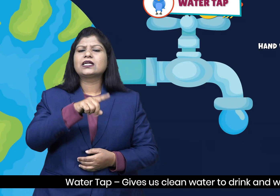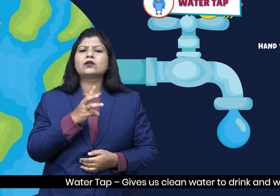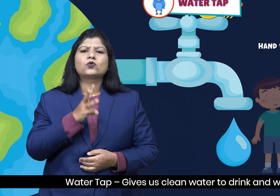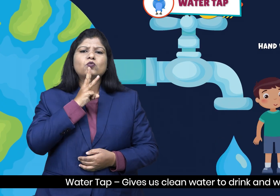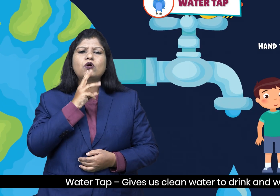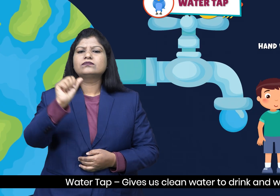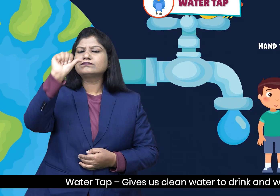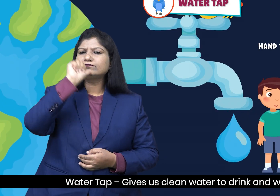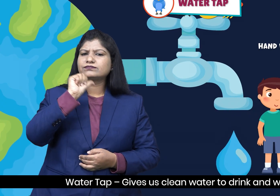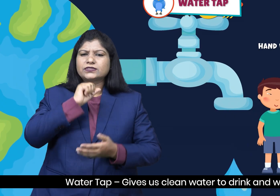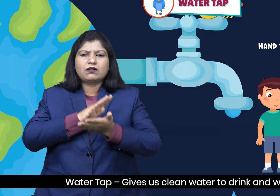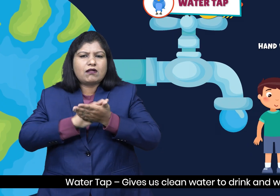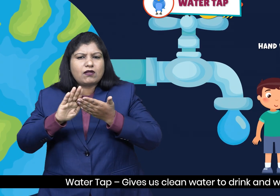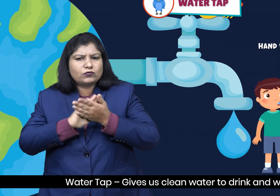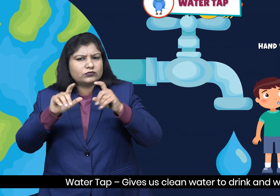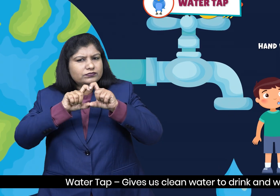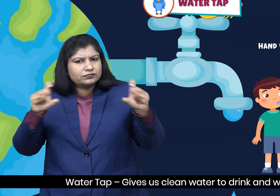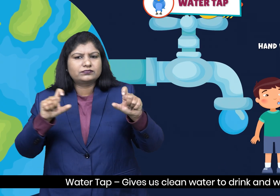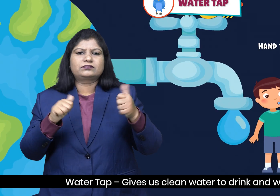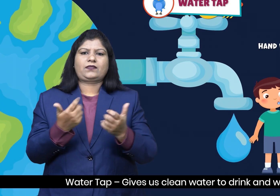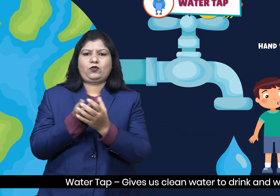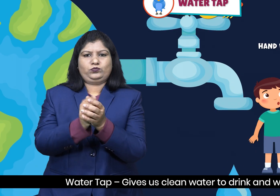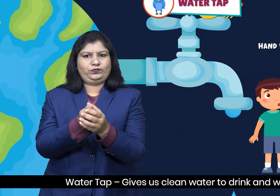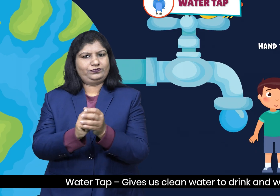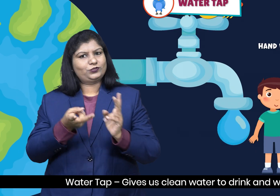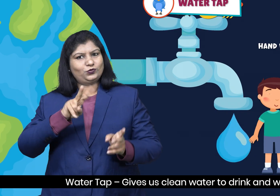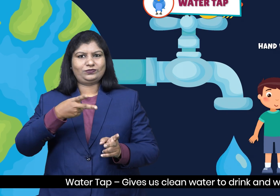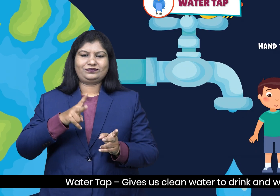Gives us clean water to drink and wash with.